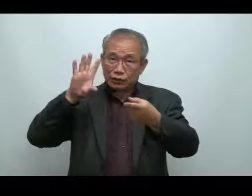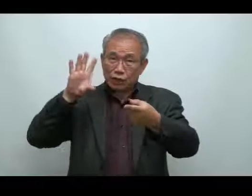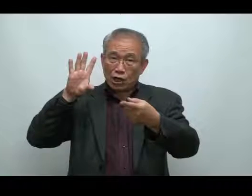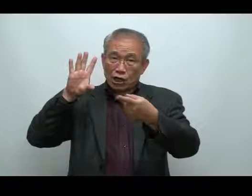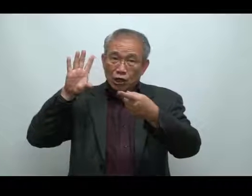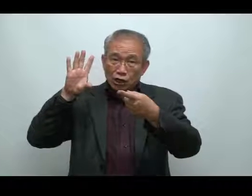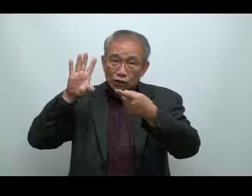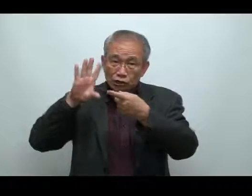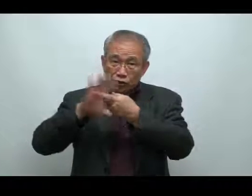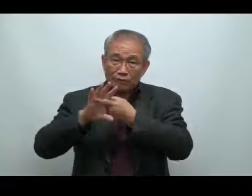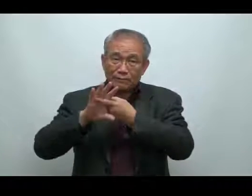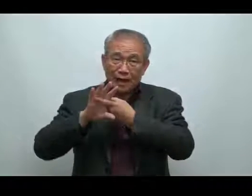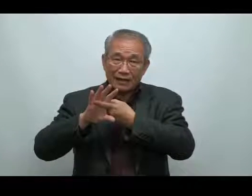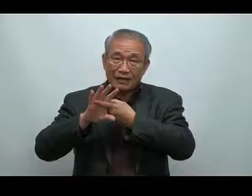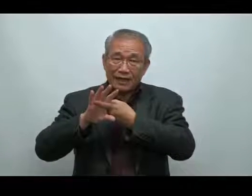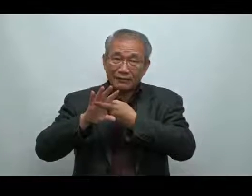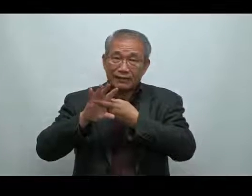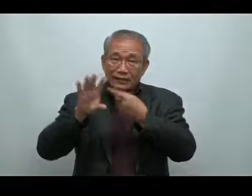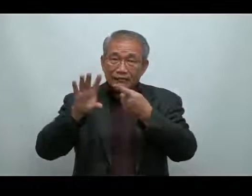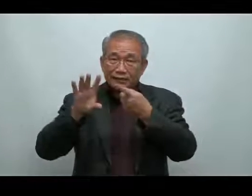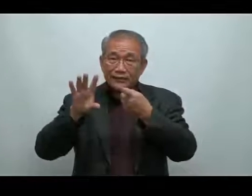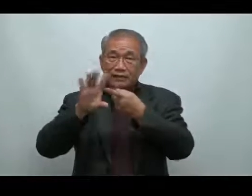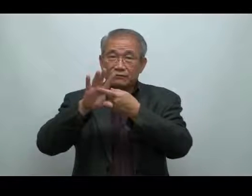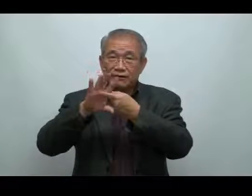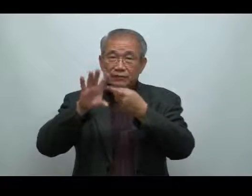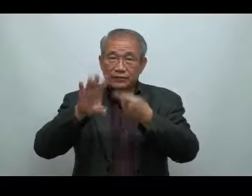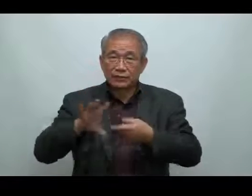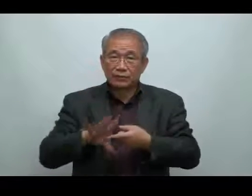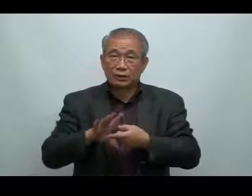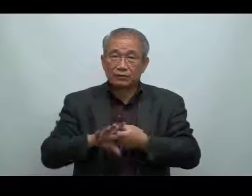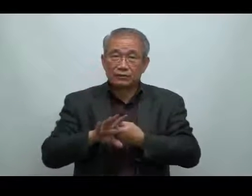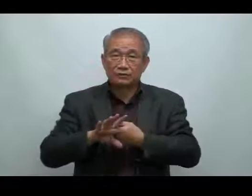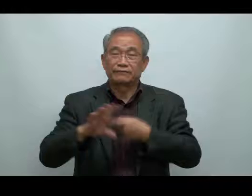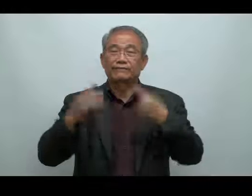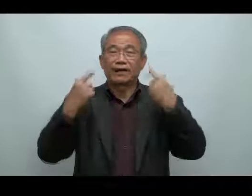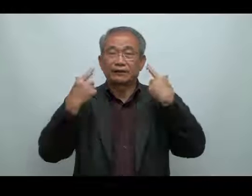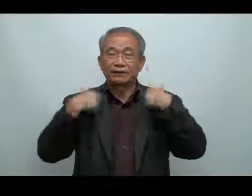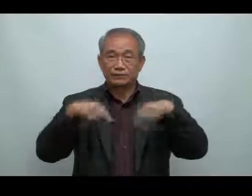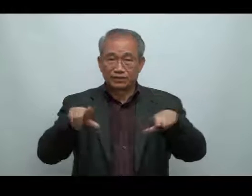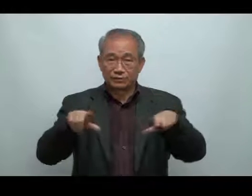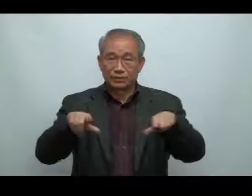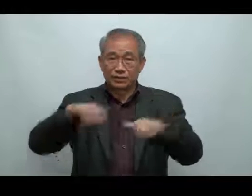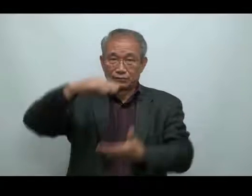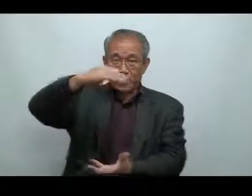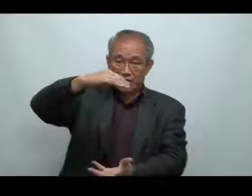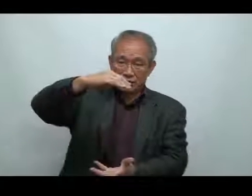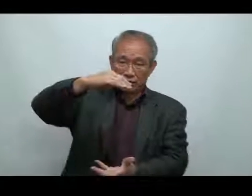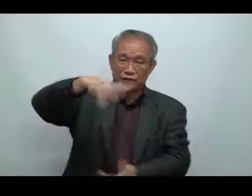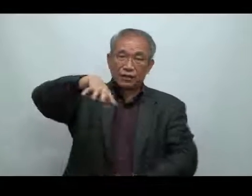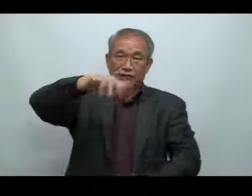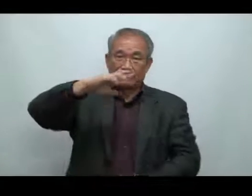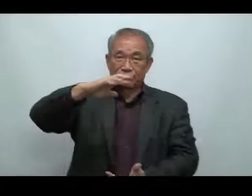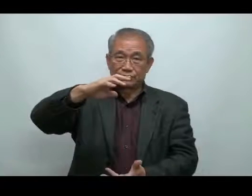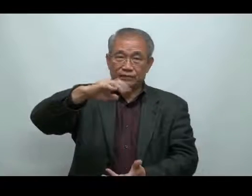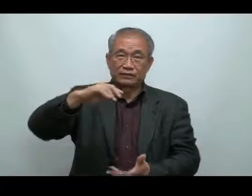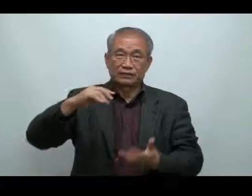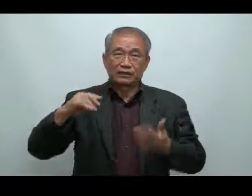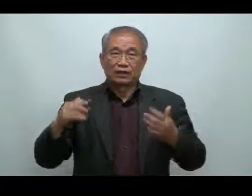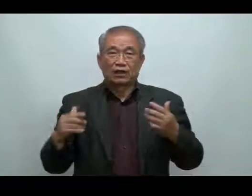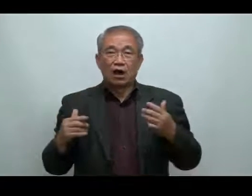the soft palate area even when you sing lower into the pharyngeal range. Pharyngeal range like this is